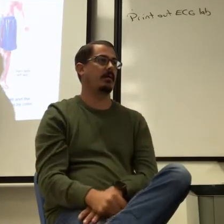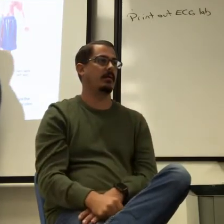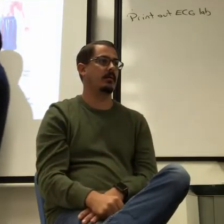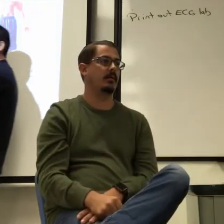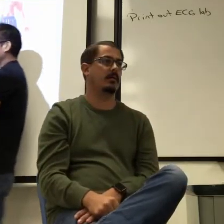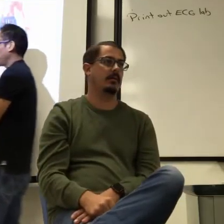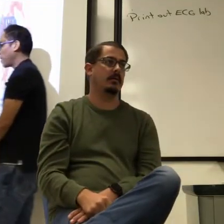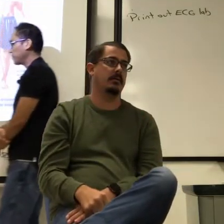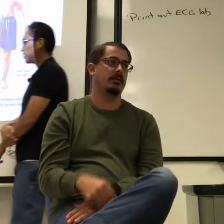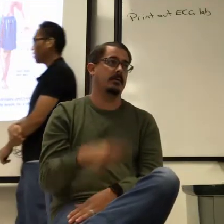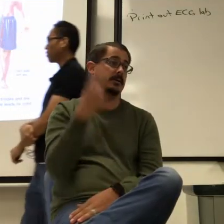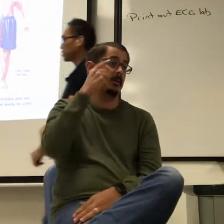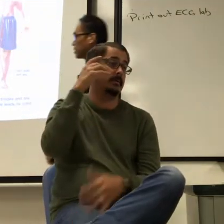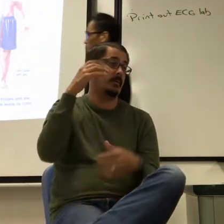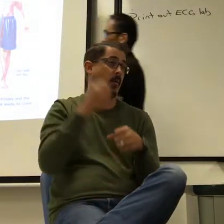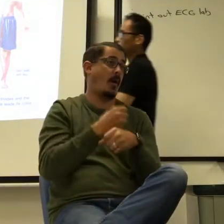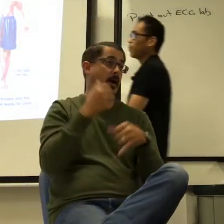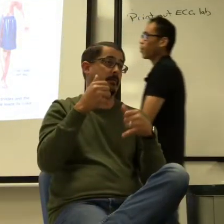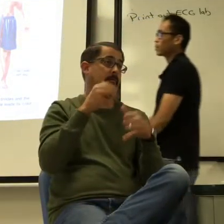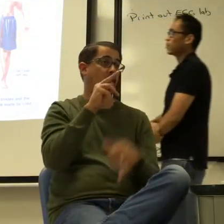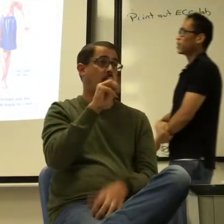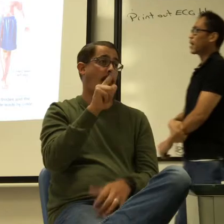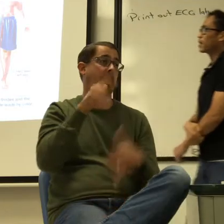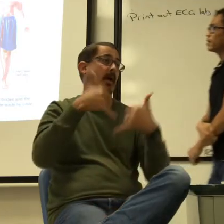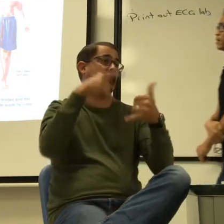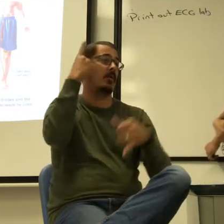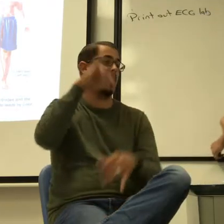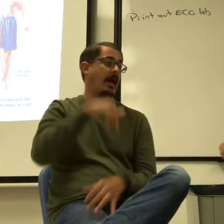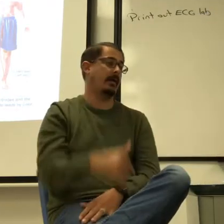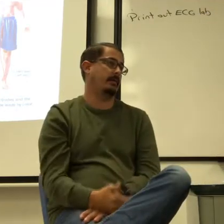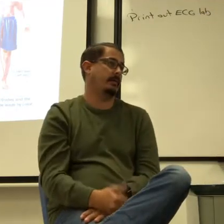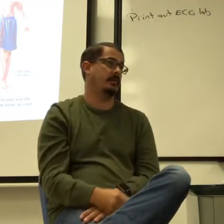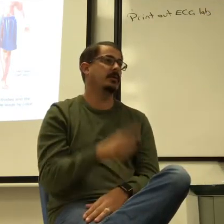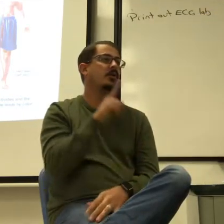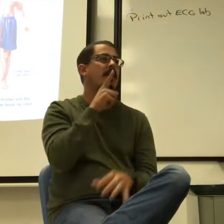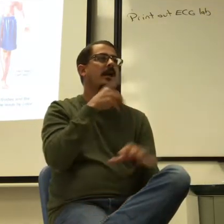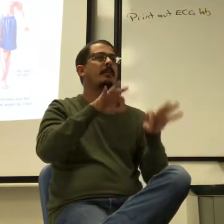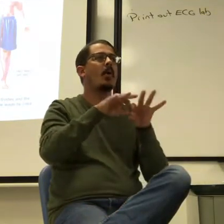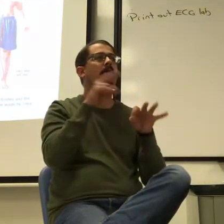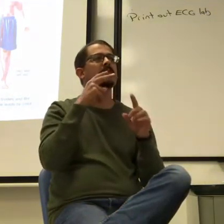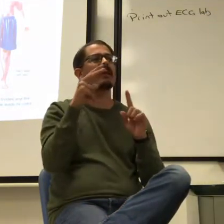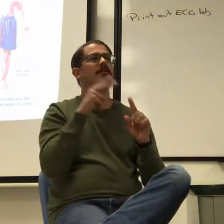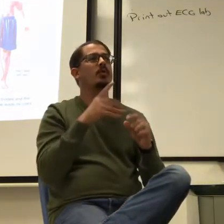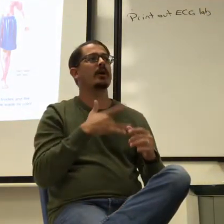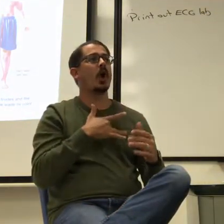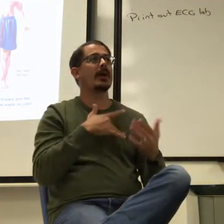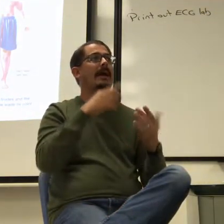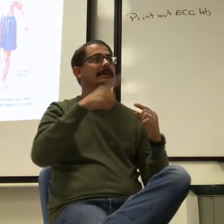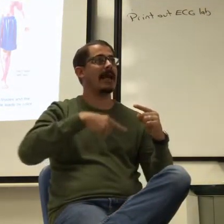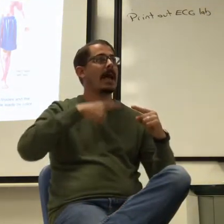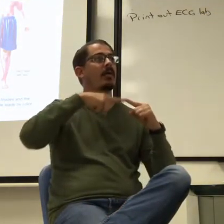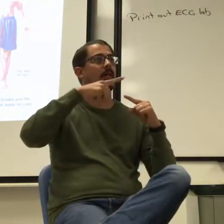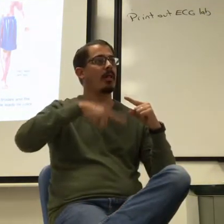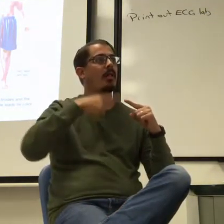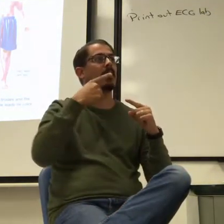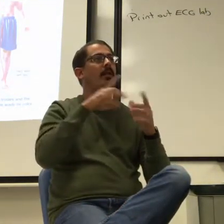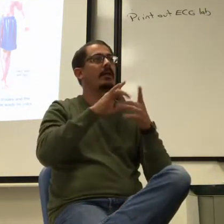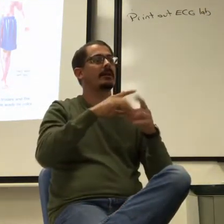won a Nobel Prize for that in physiology. It was very important. We could kind of get a view of the cardiac cycle in electricity